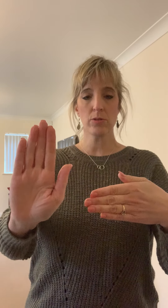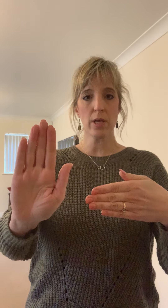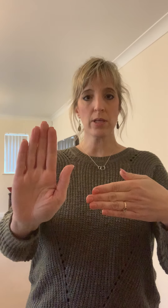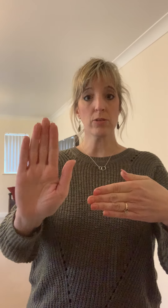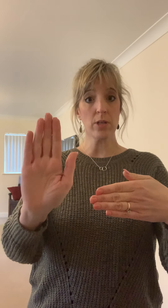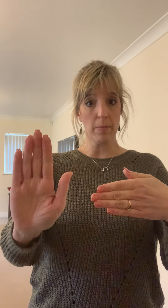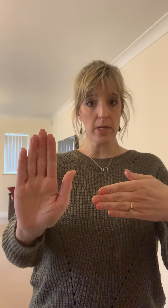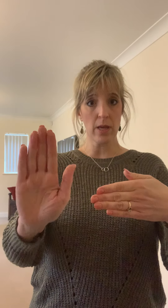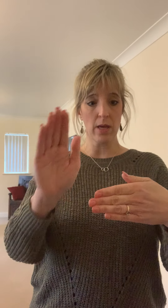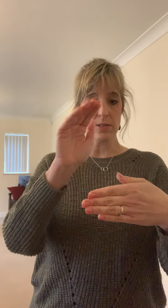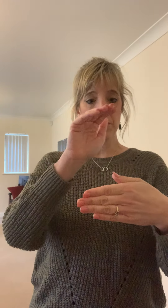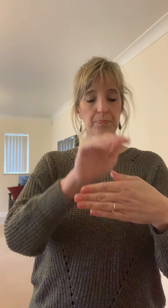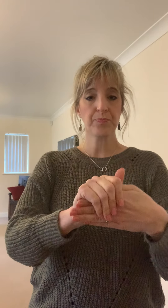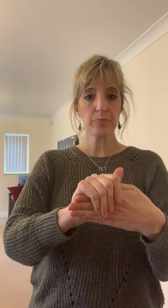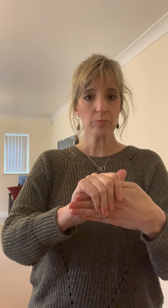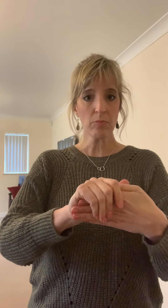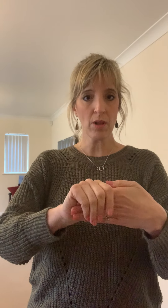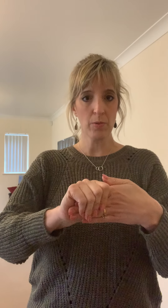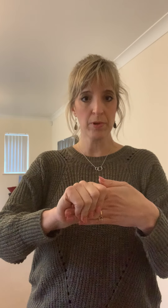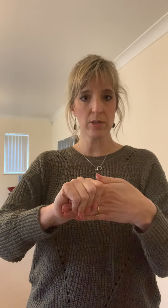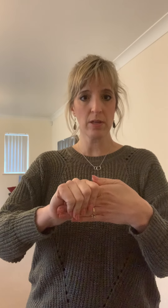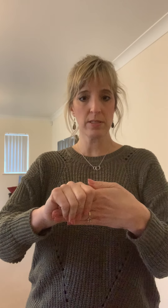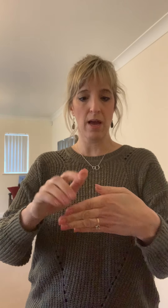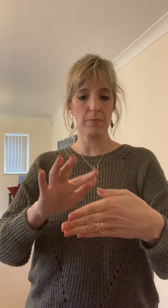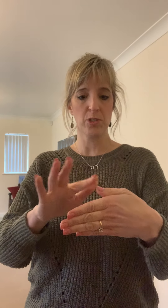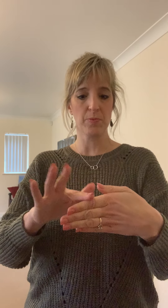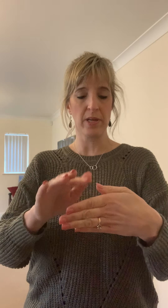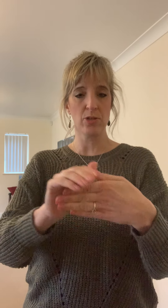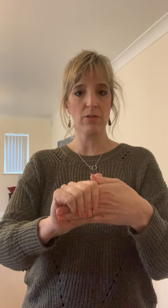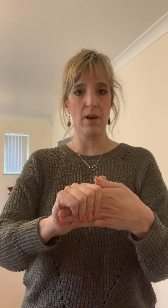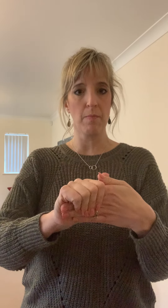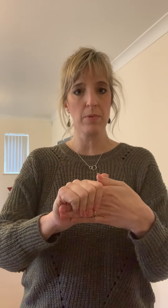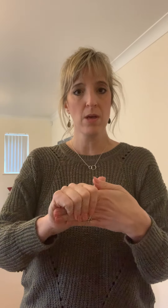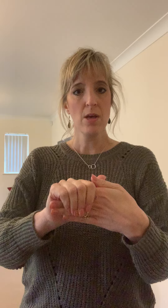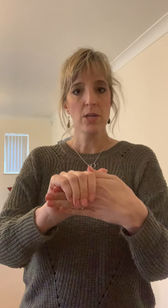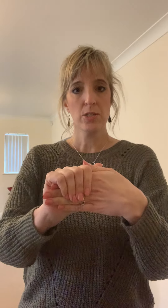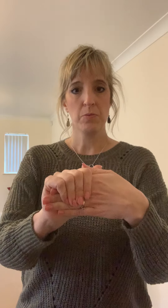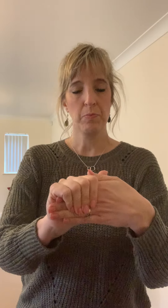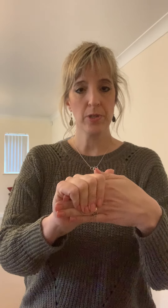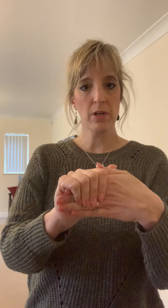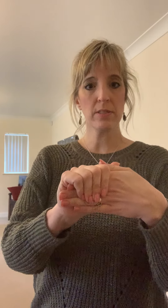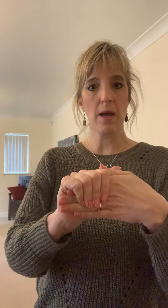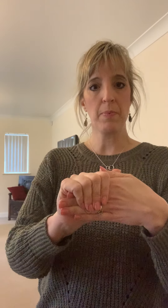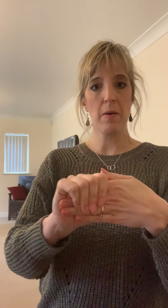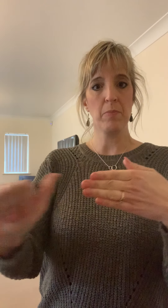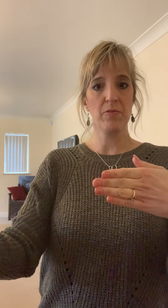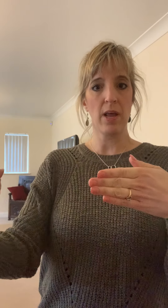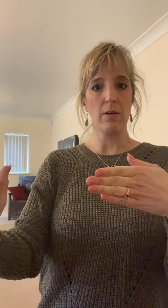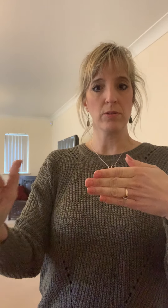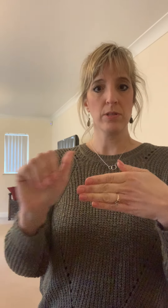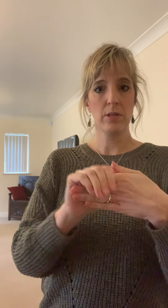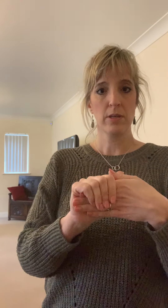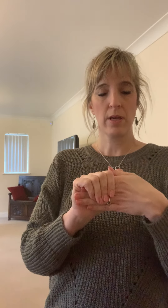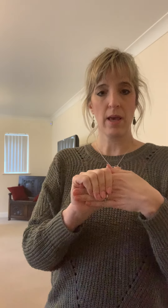take your dominant hand, you put it on top, just past your thumb, put it on top and move it out,